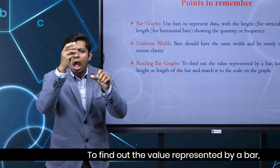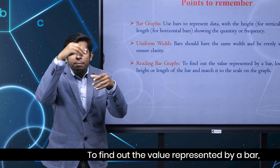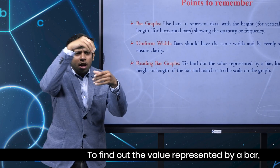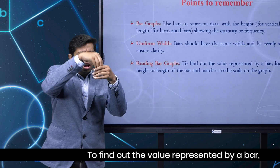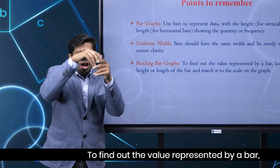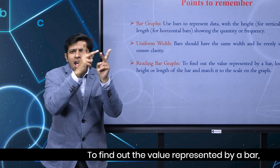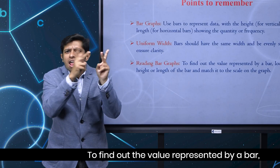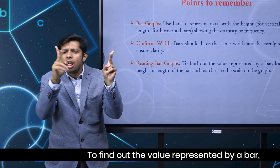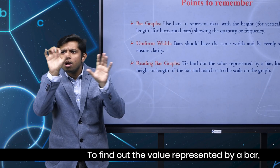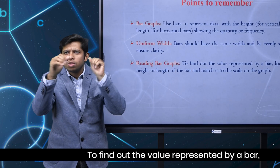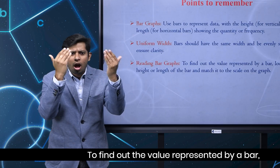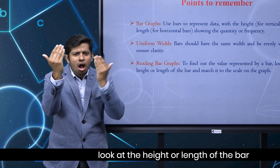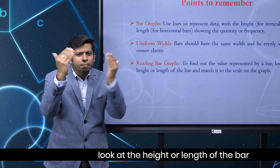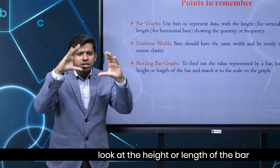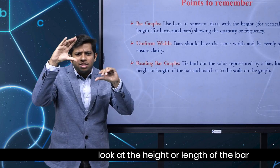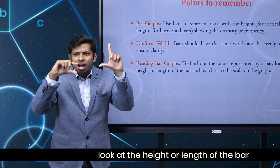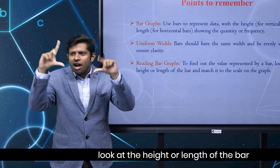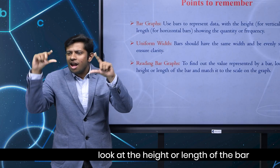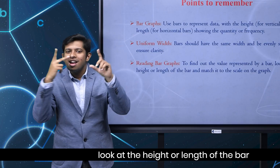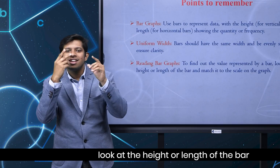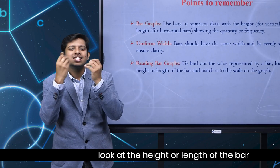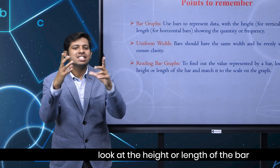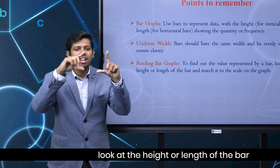value represented by a bar, look at the height or length of the bar